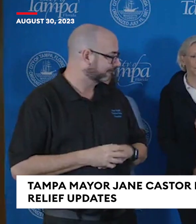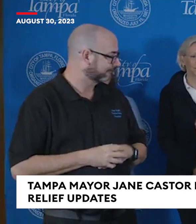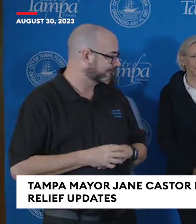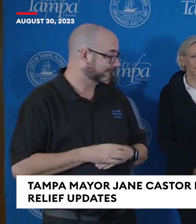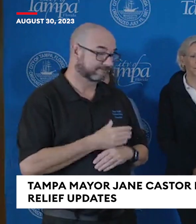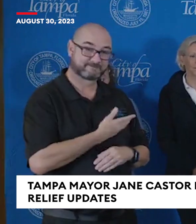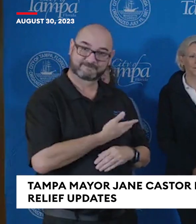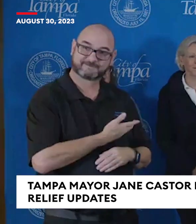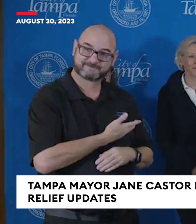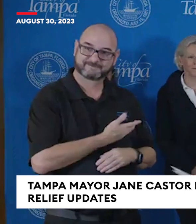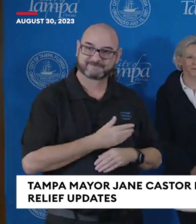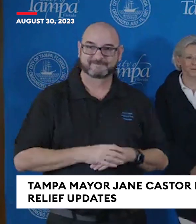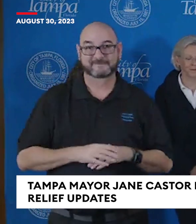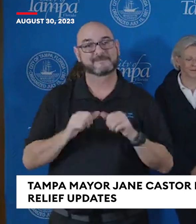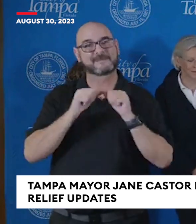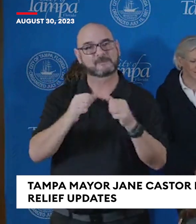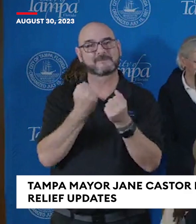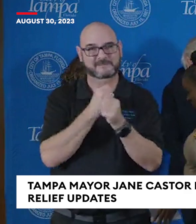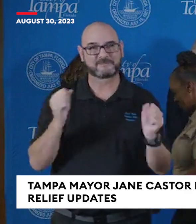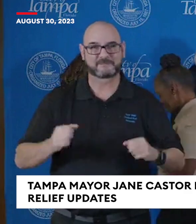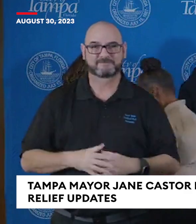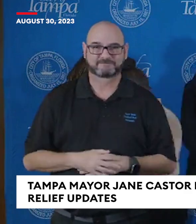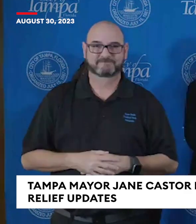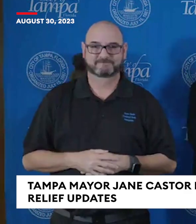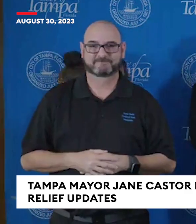Stay safe.